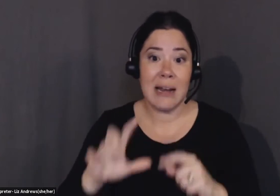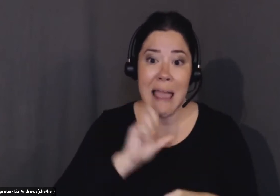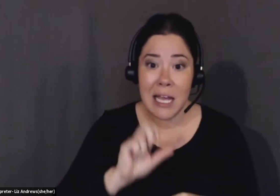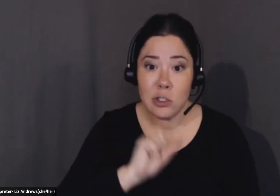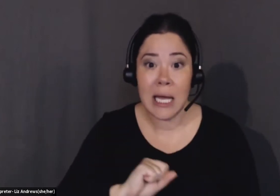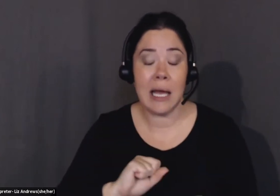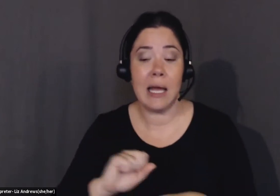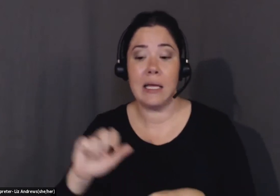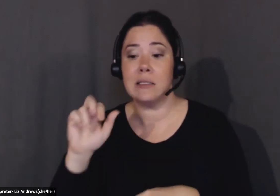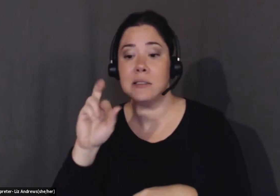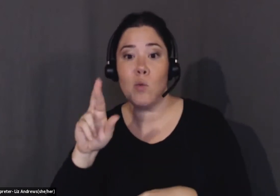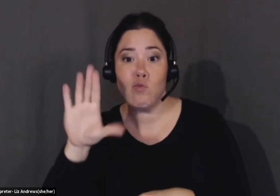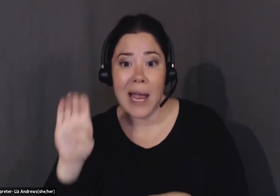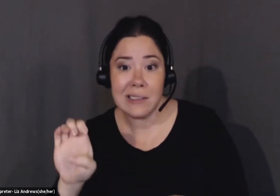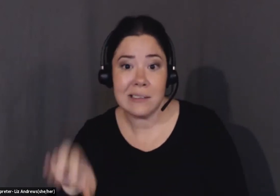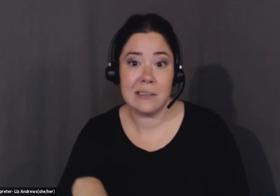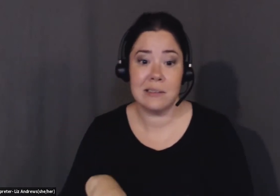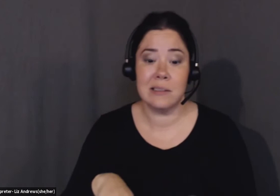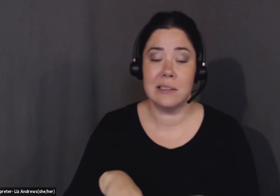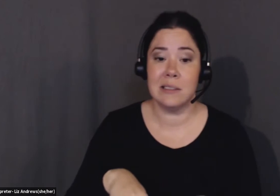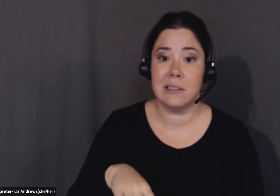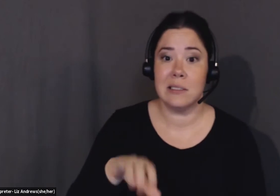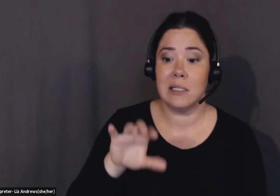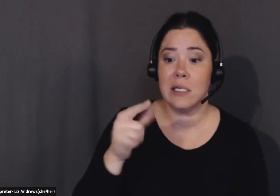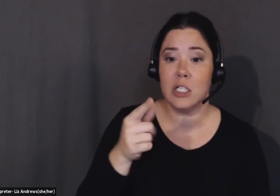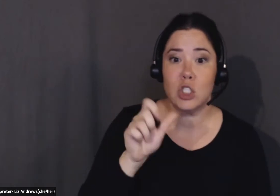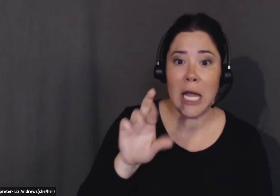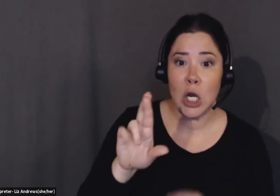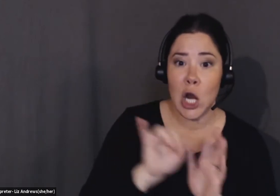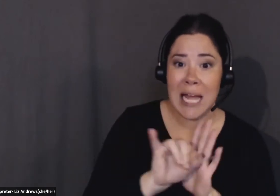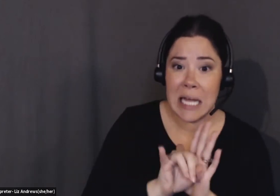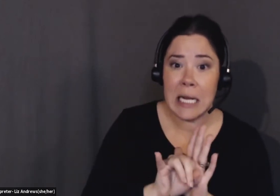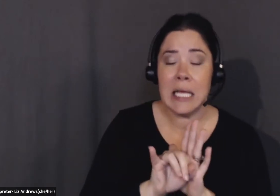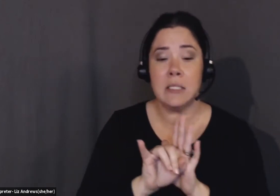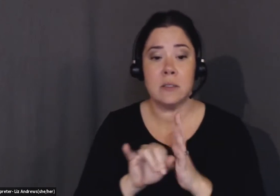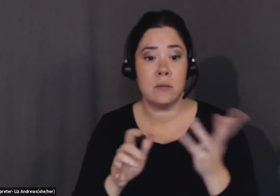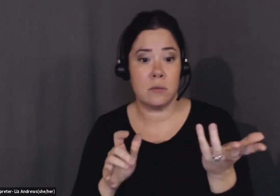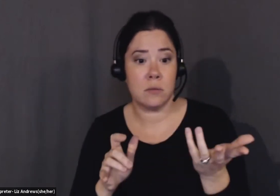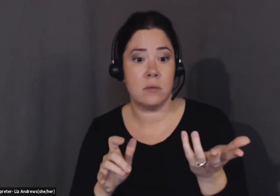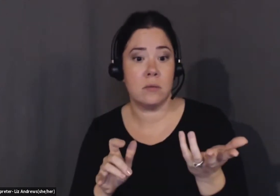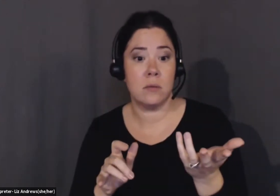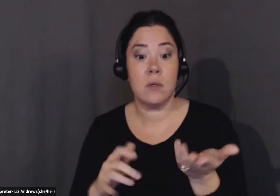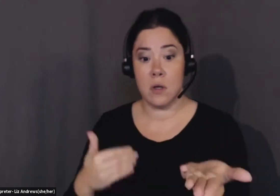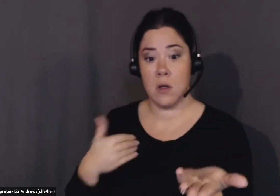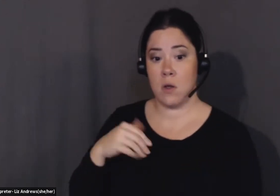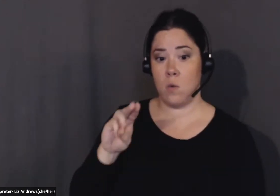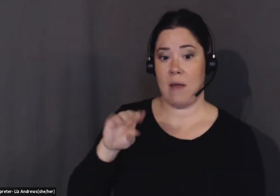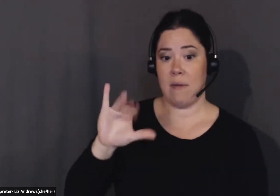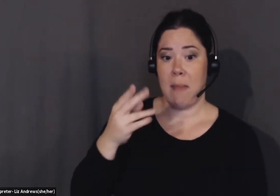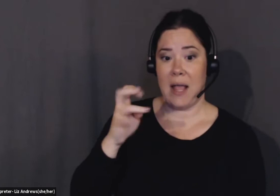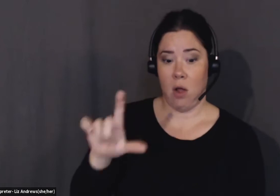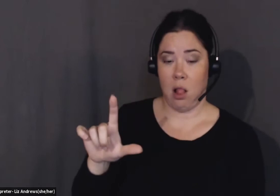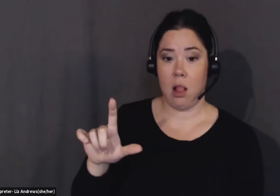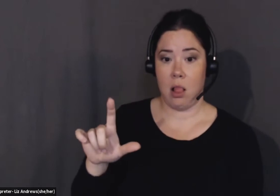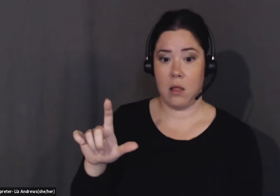races, gender identities, etc. We have, Michael's line is open